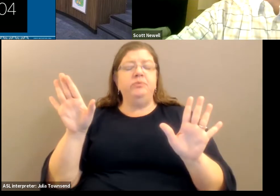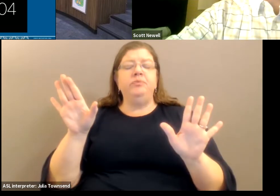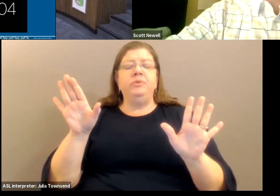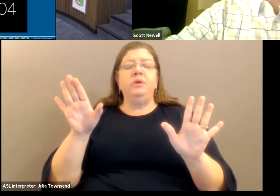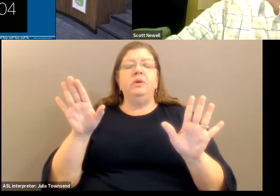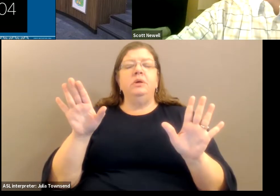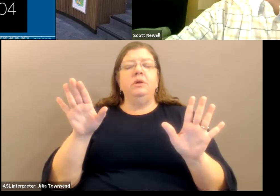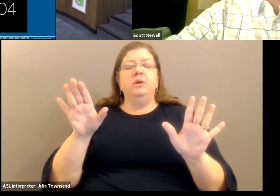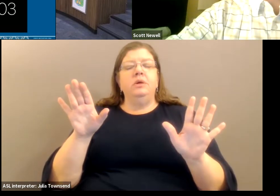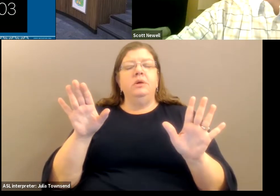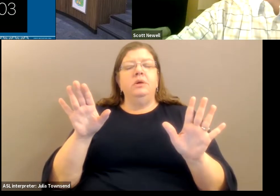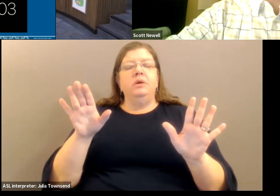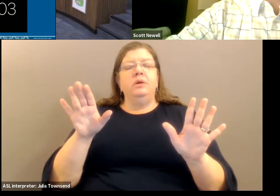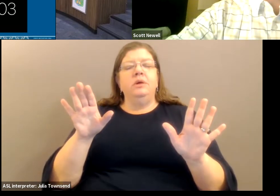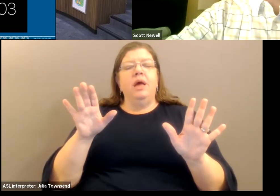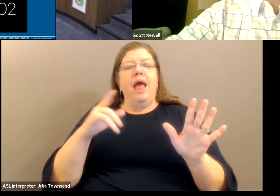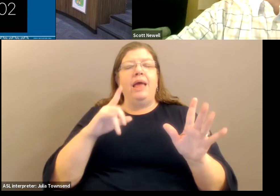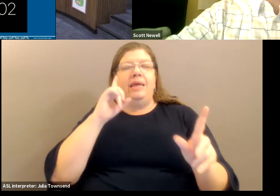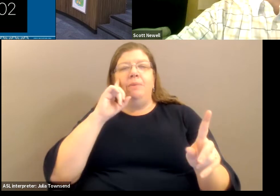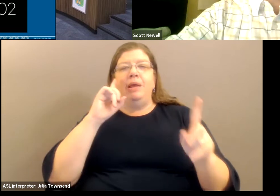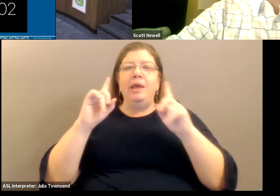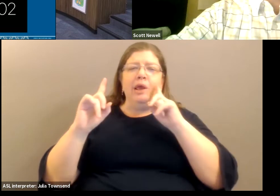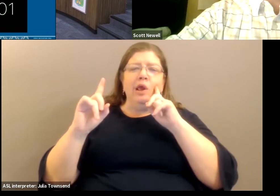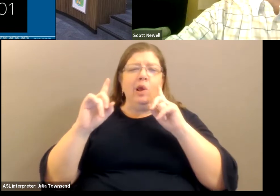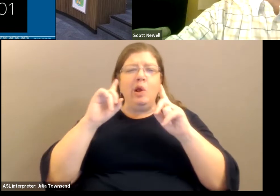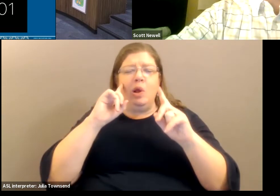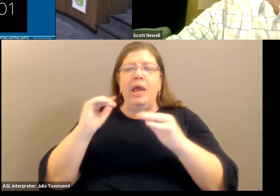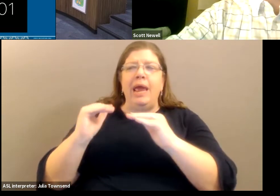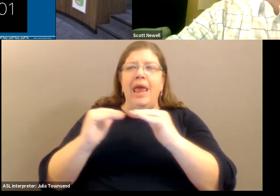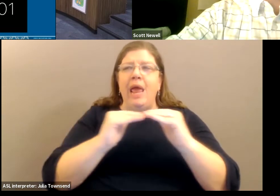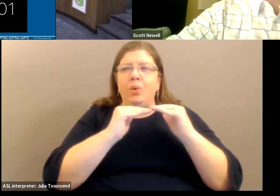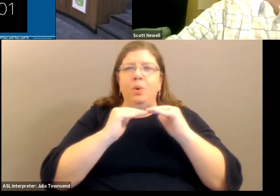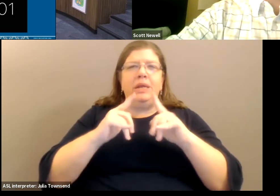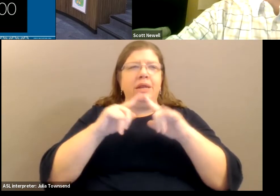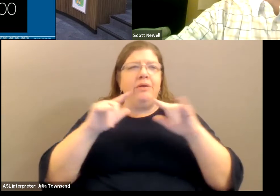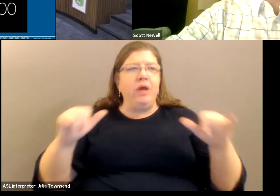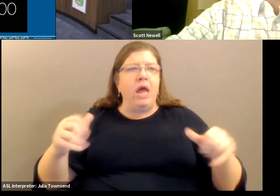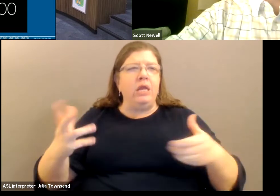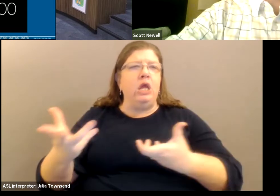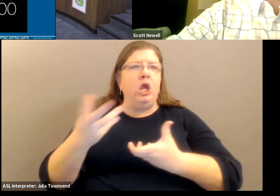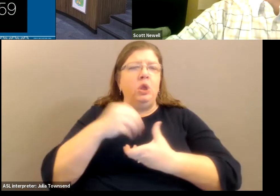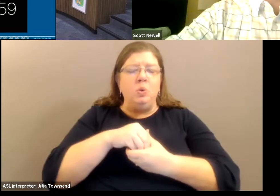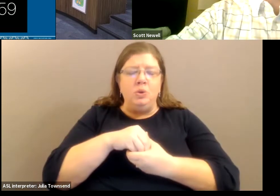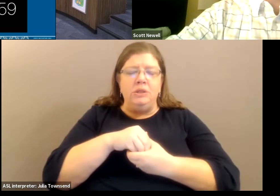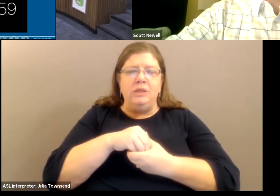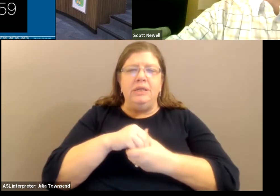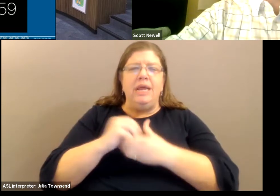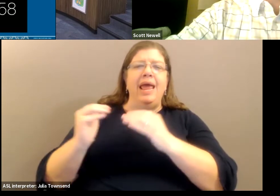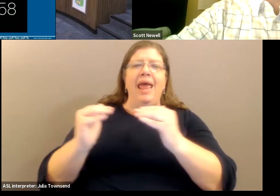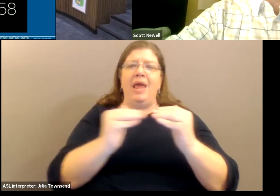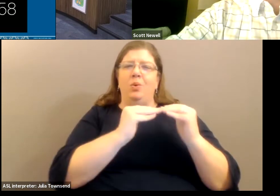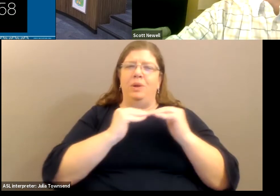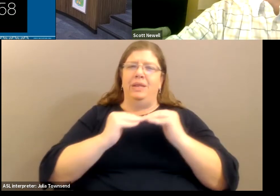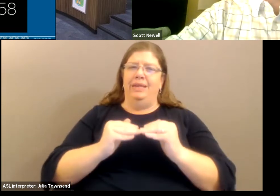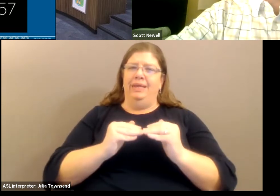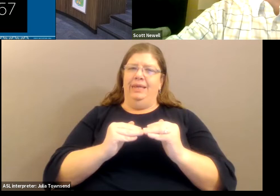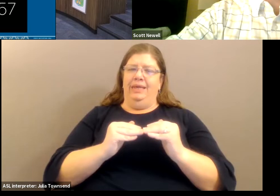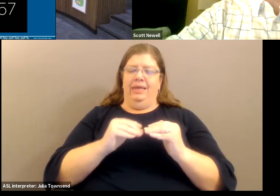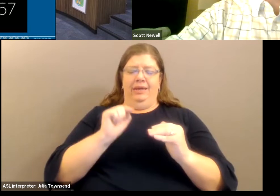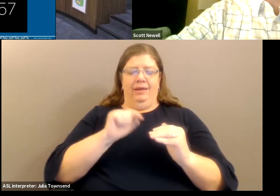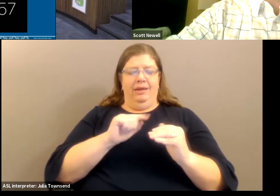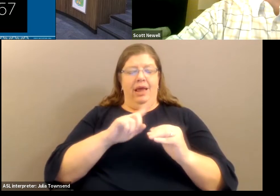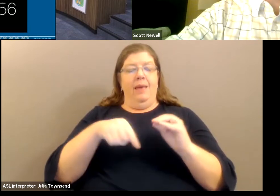I keep hearing about equity, diversity, equity, and inclusion. Equity is about